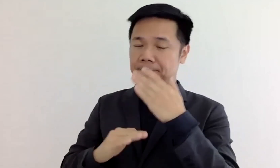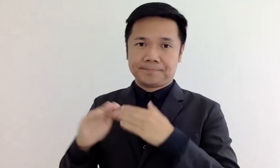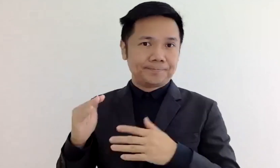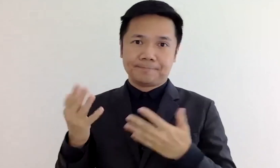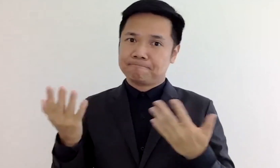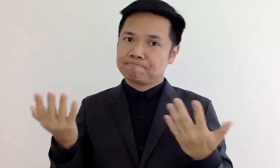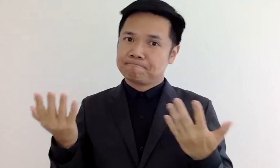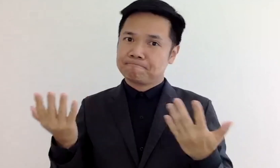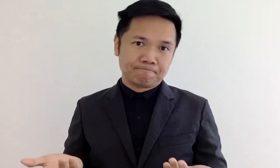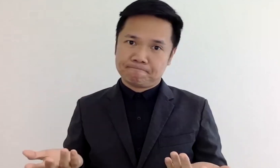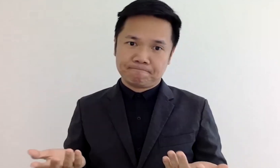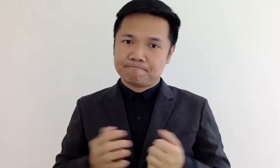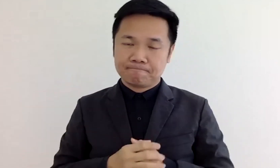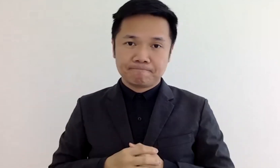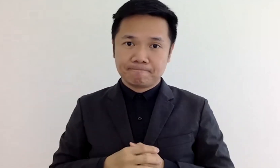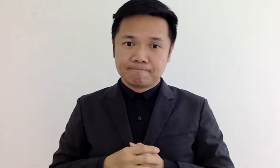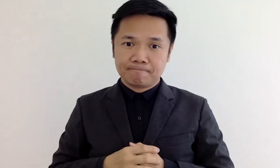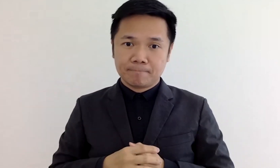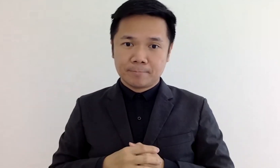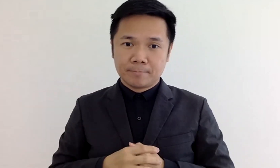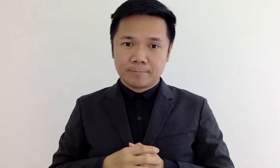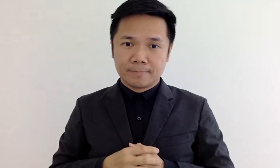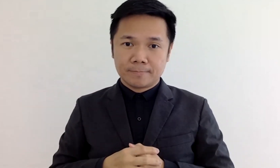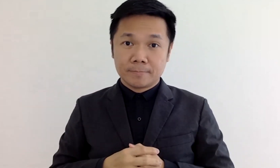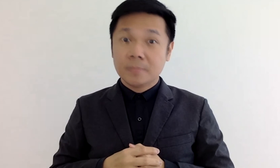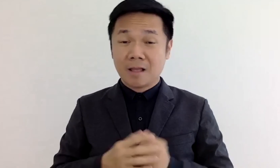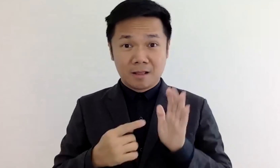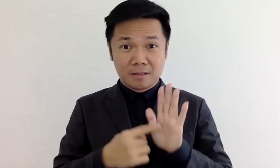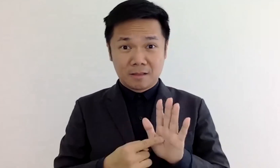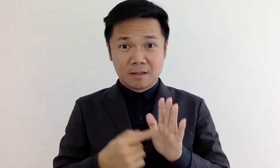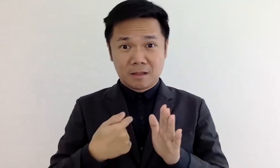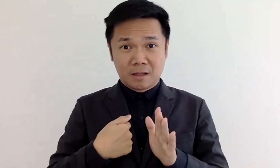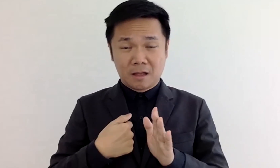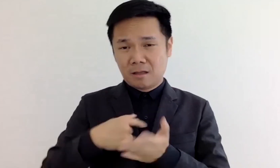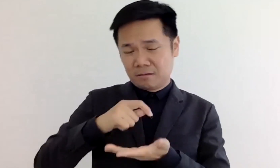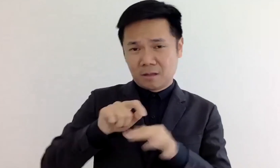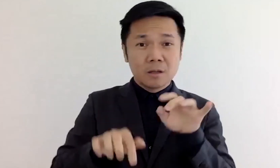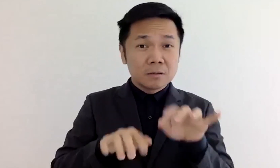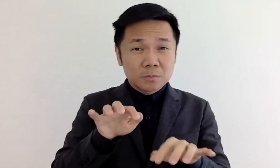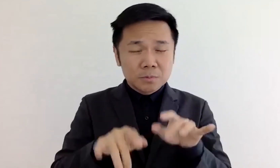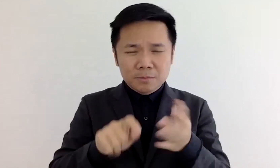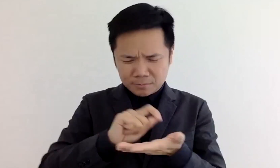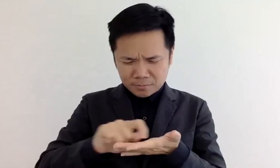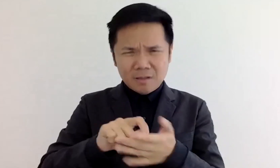see that I am not able to write right